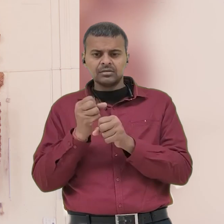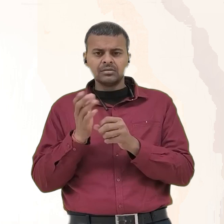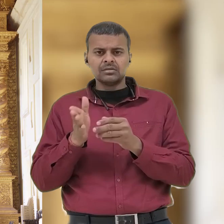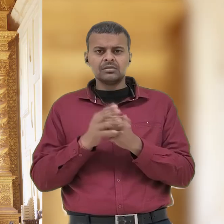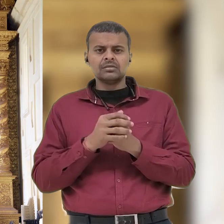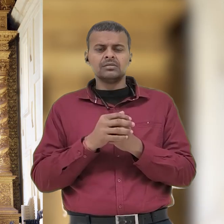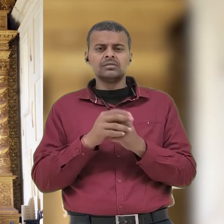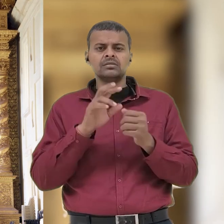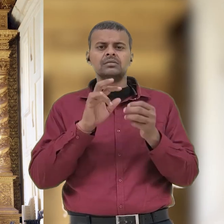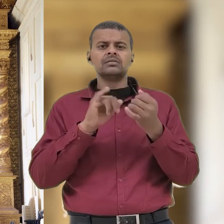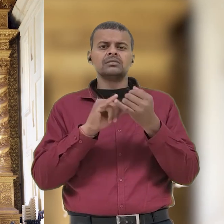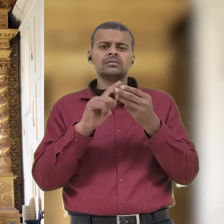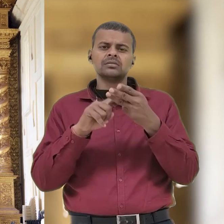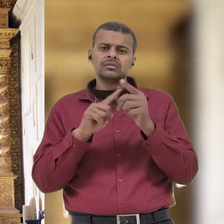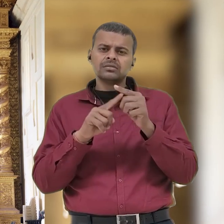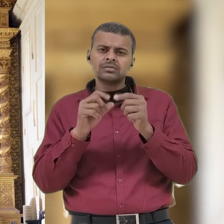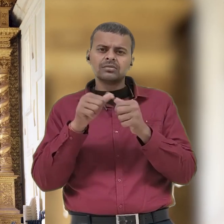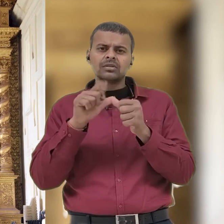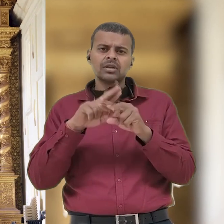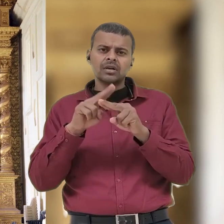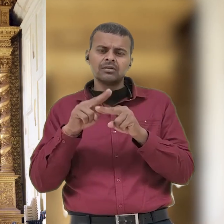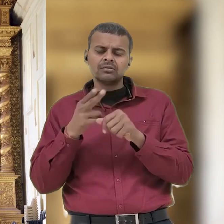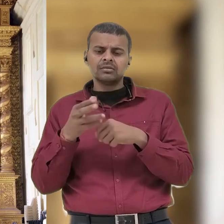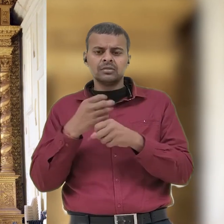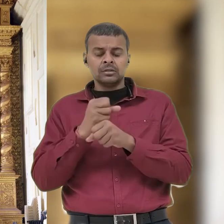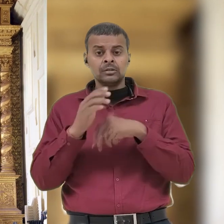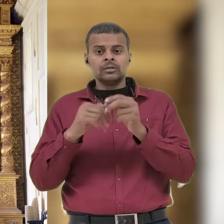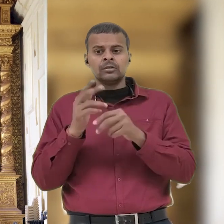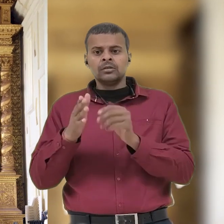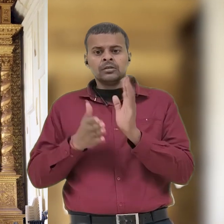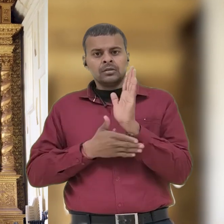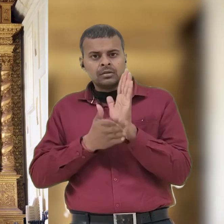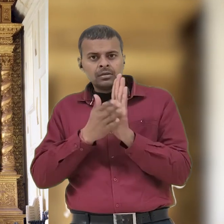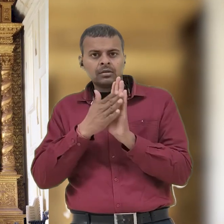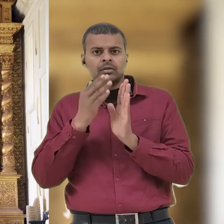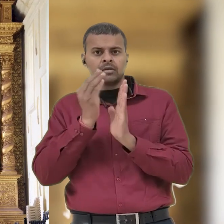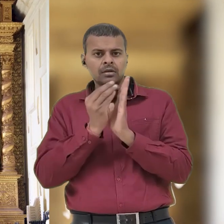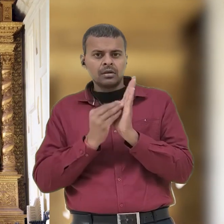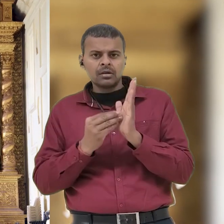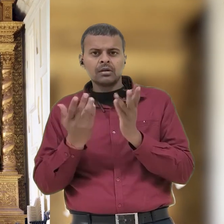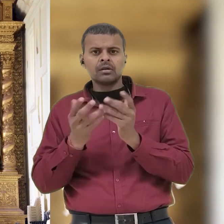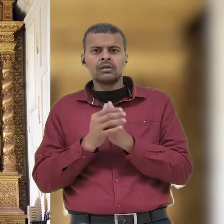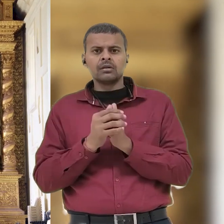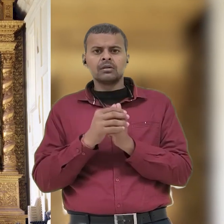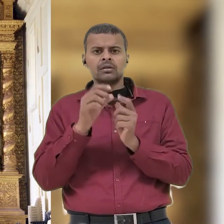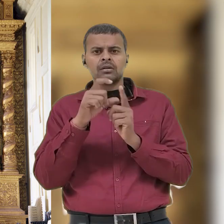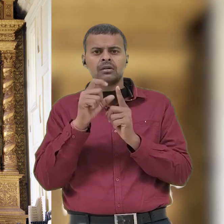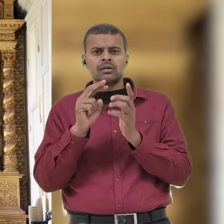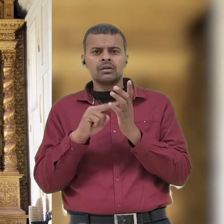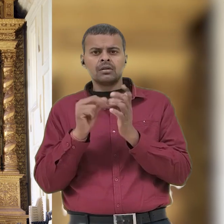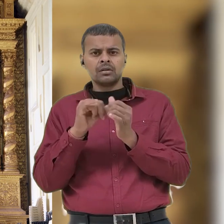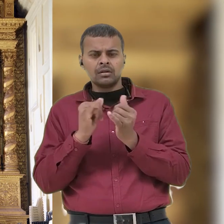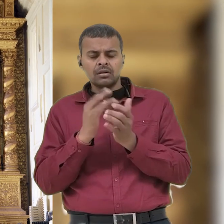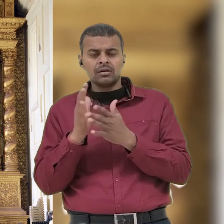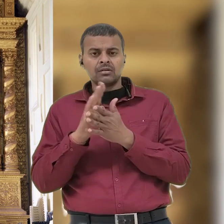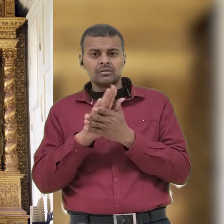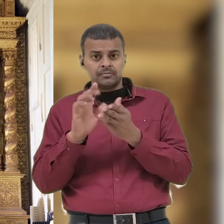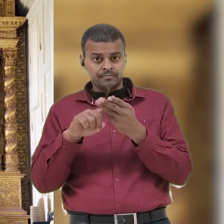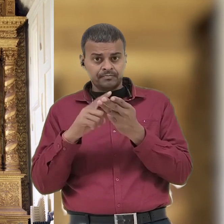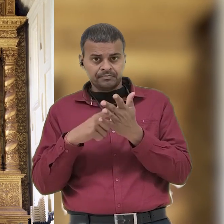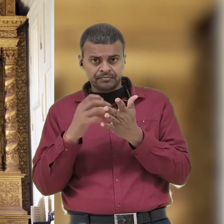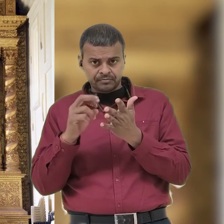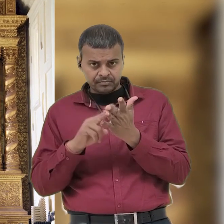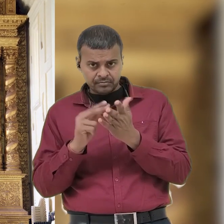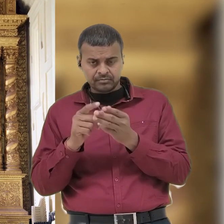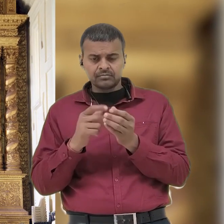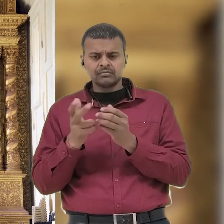doctors of the church. The richly carved main altar is dedicated to the infant Jesus, and above